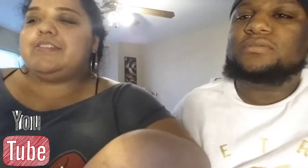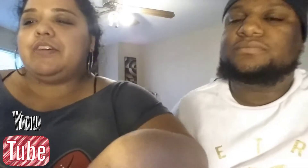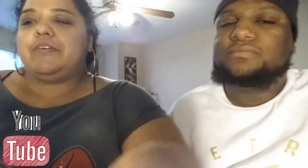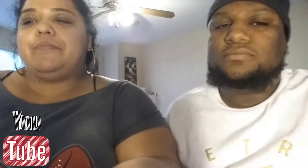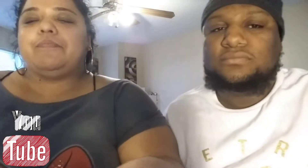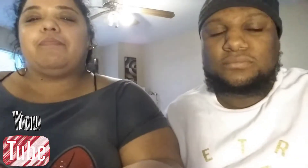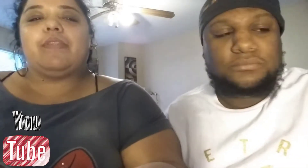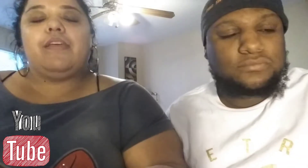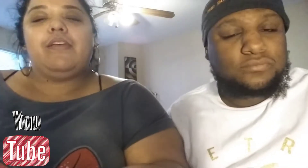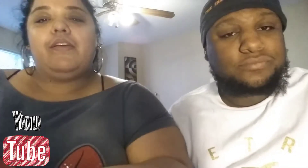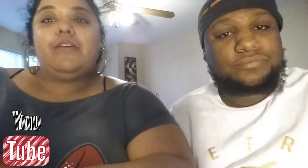so.